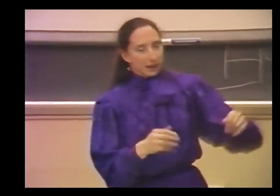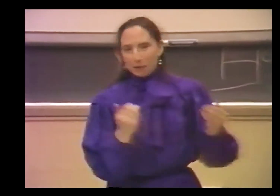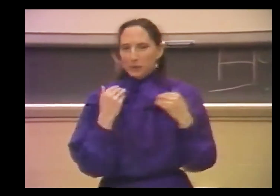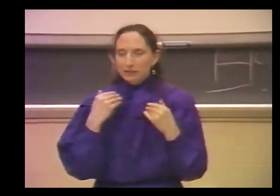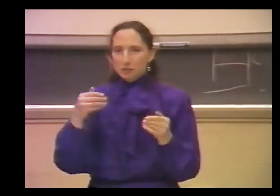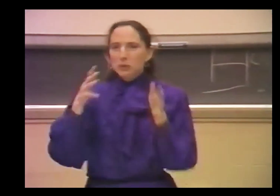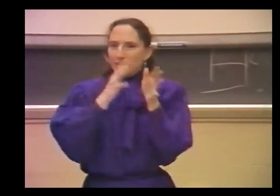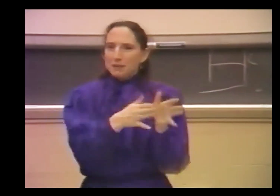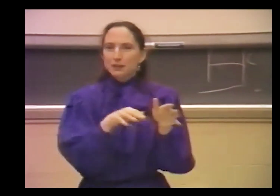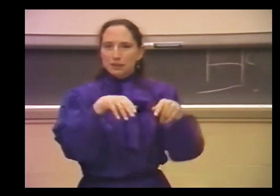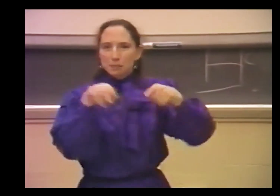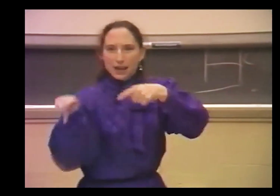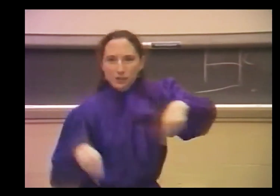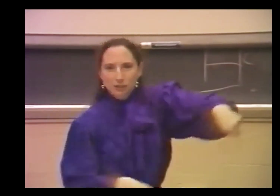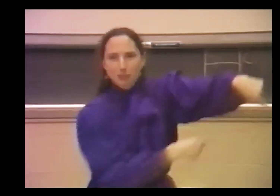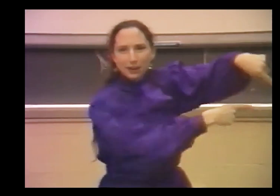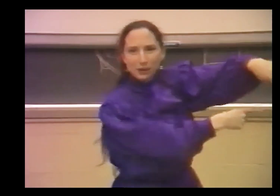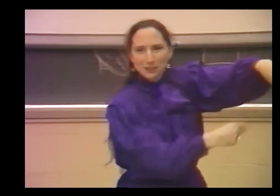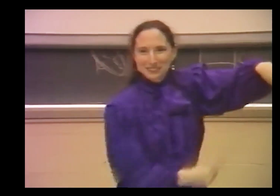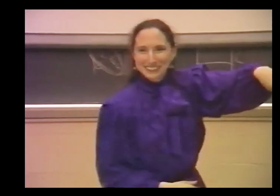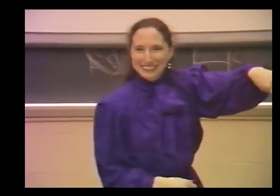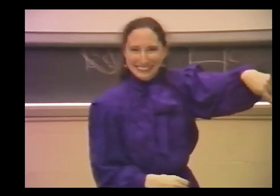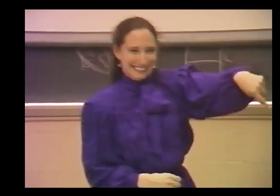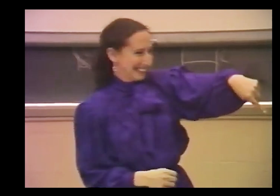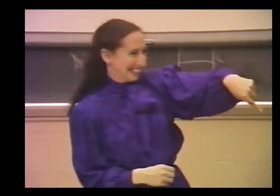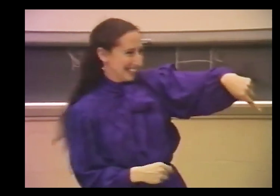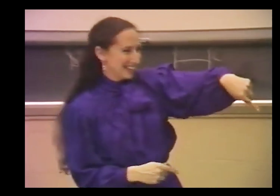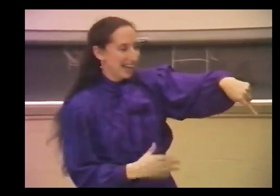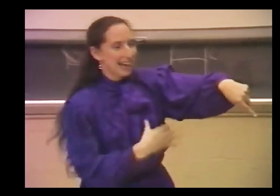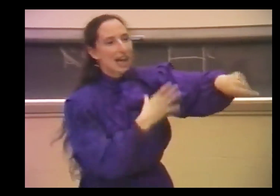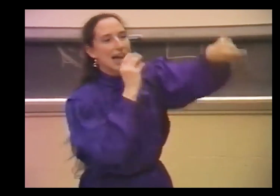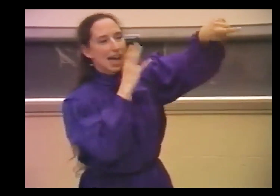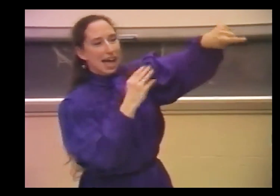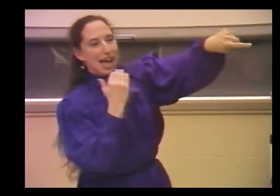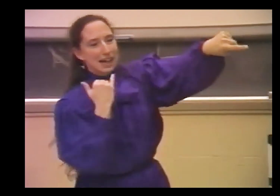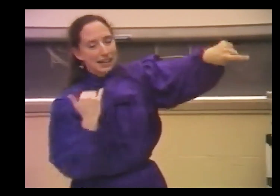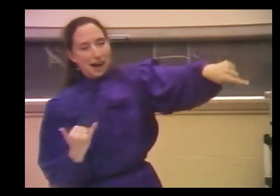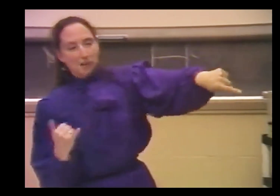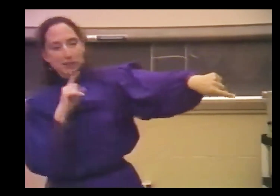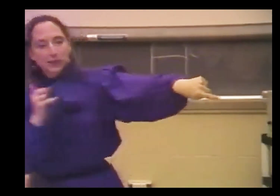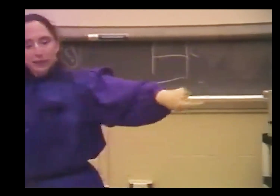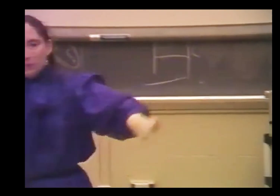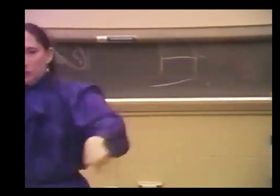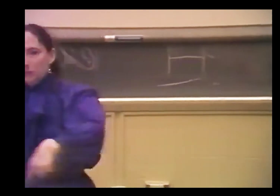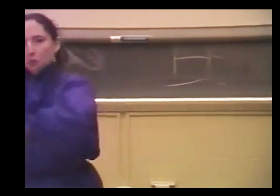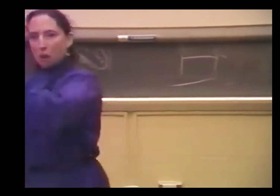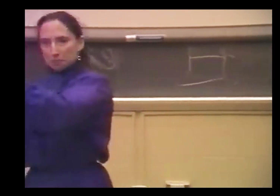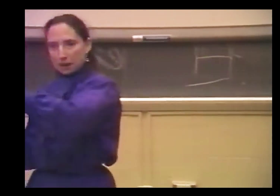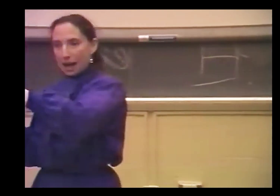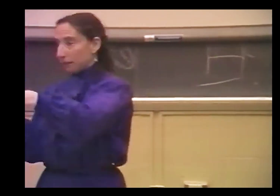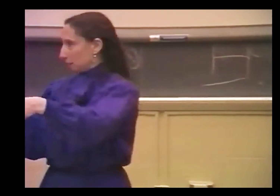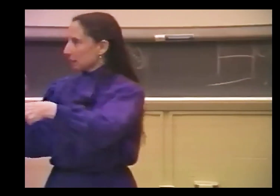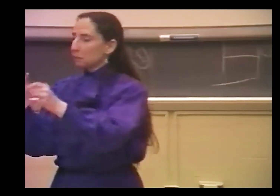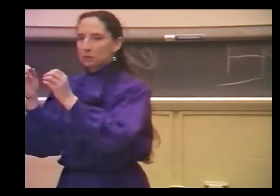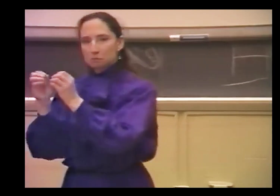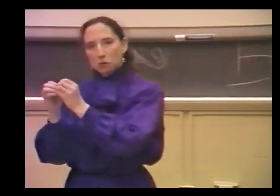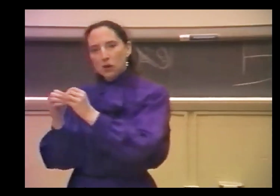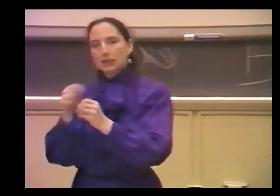Okay, we left the pendulum here. Okay, and now it's really sort of swung back a little bit more to